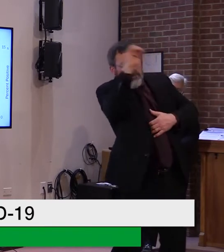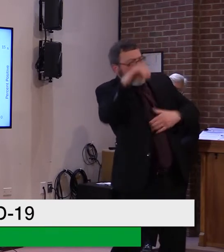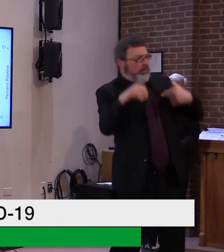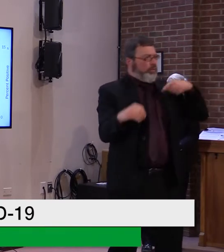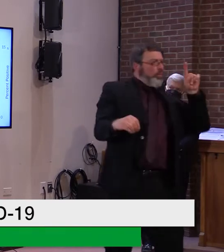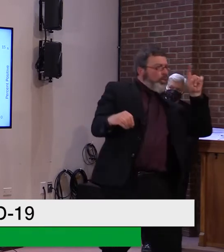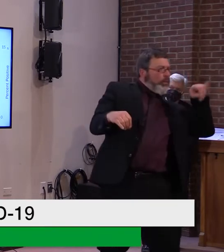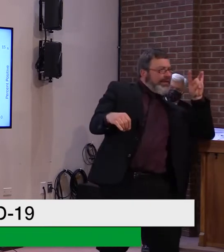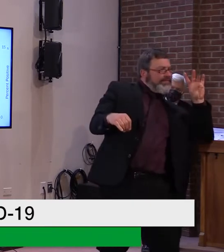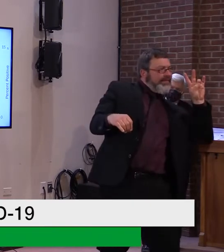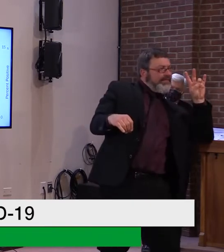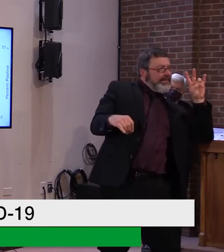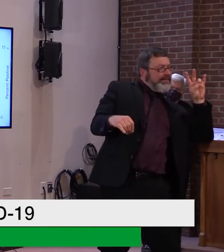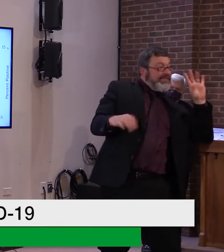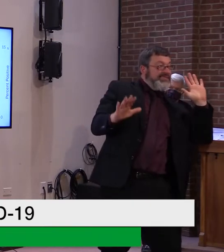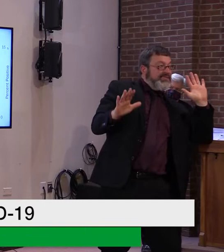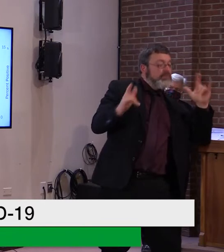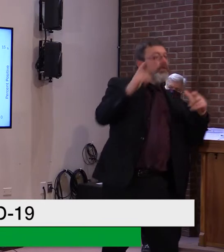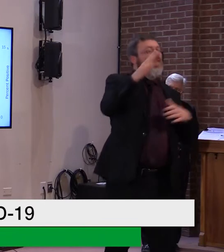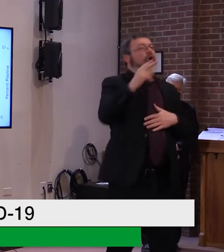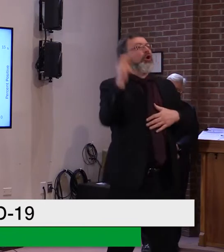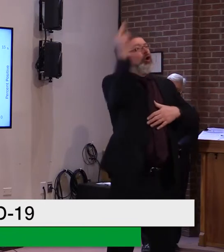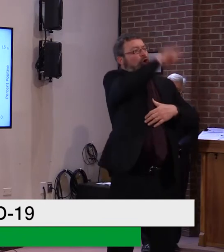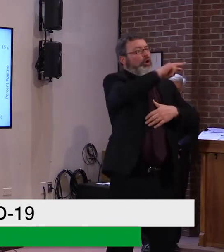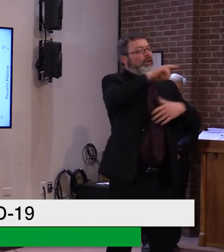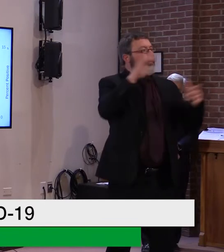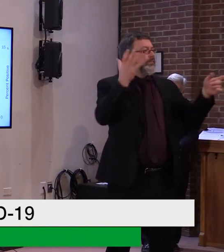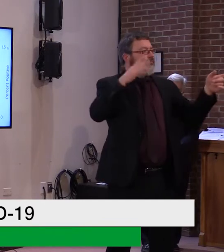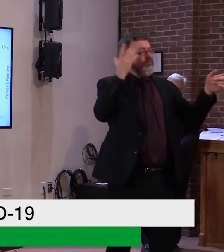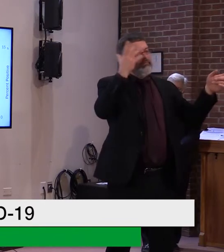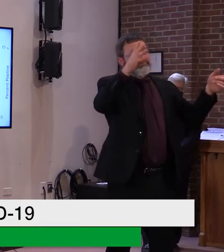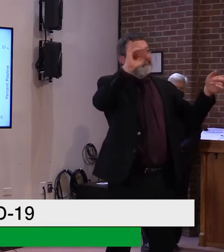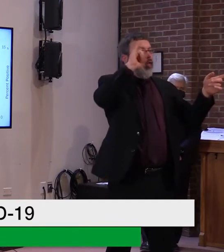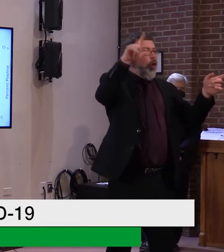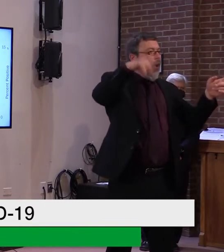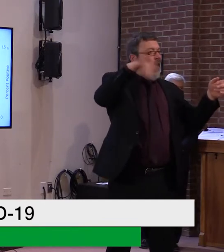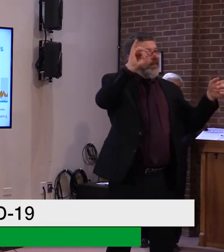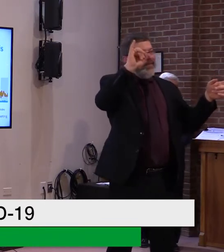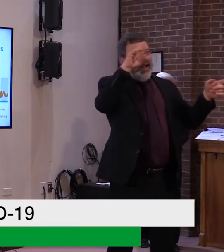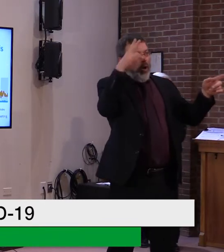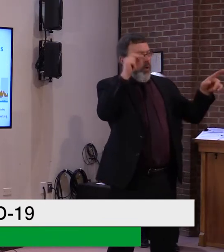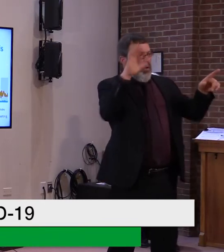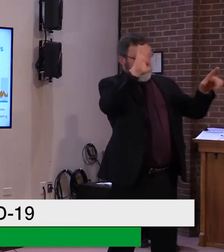20 percent south dakota's close to 50ish percent